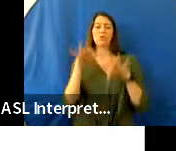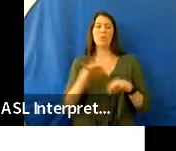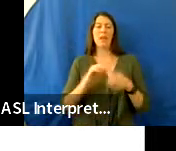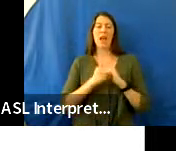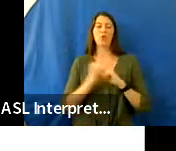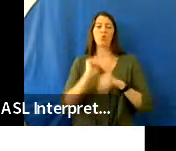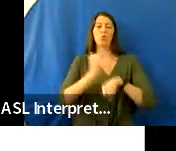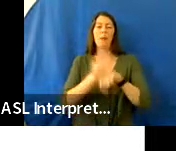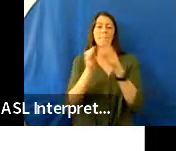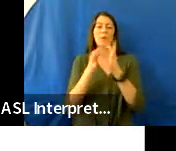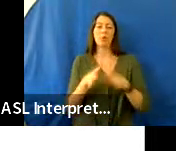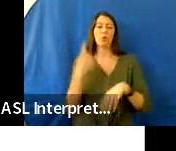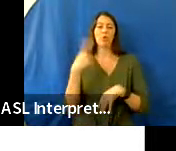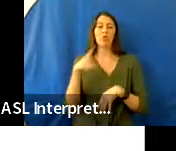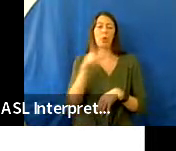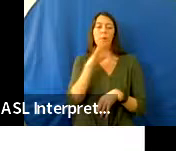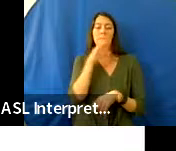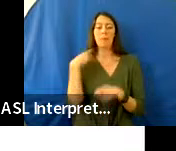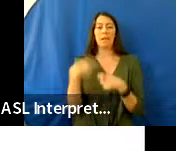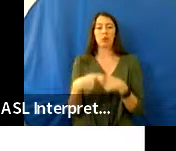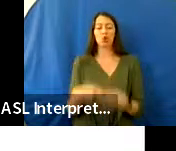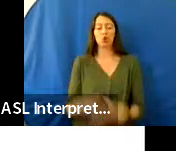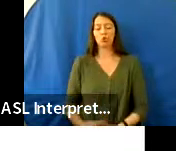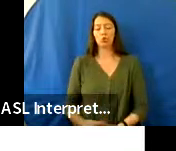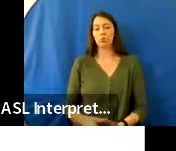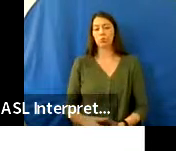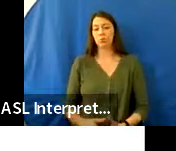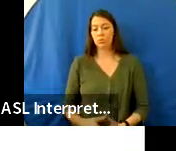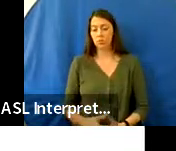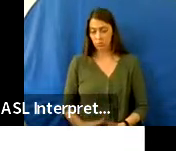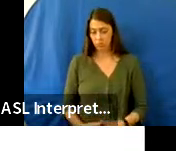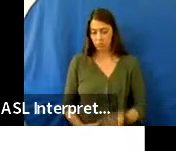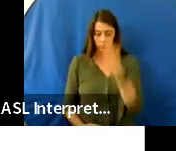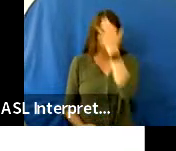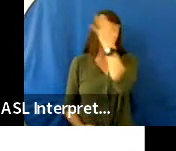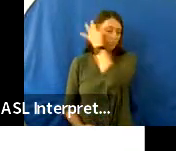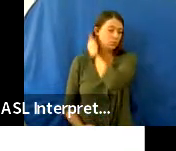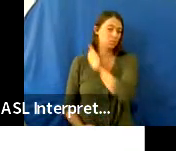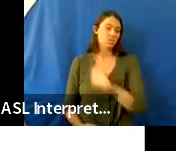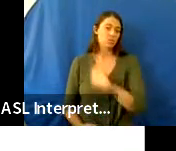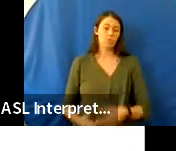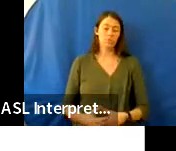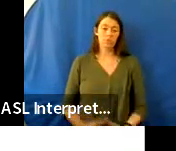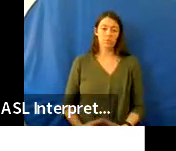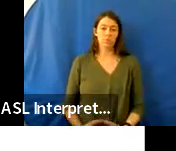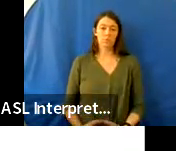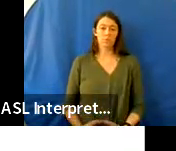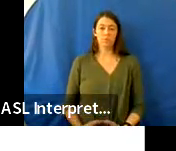en español disponible. También tenemos hoy